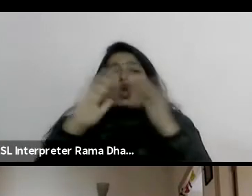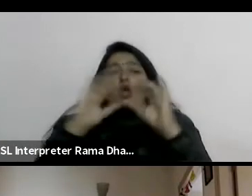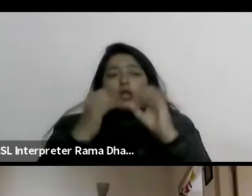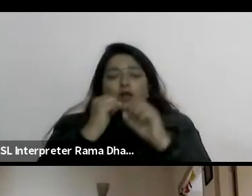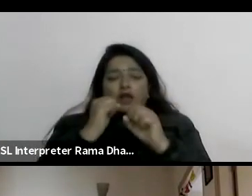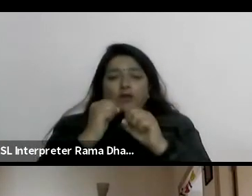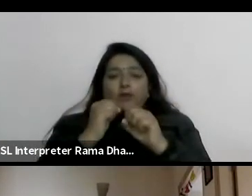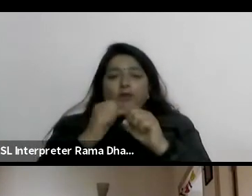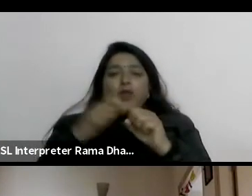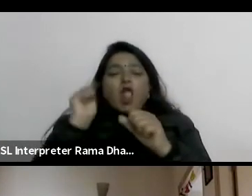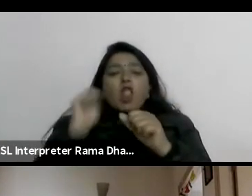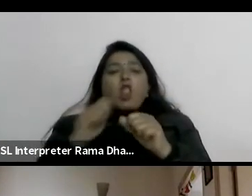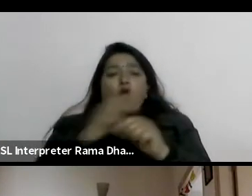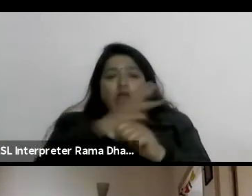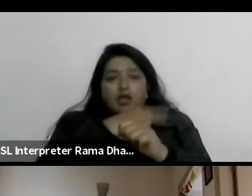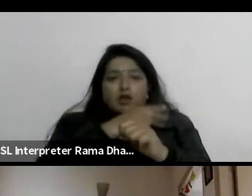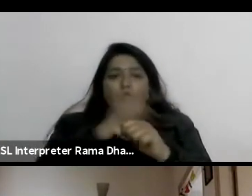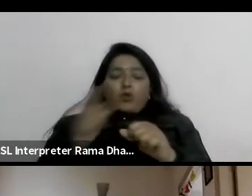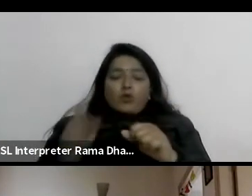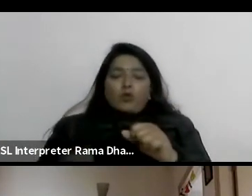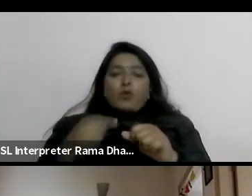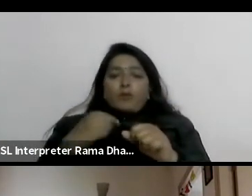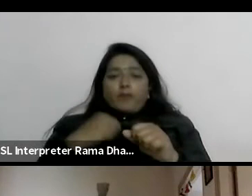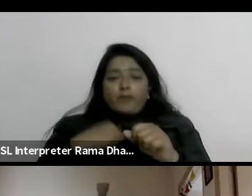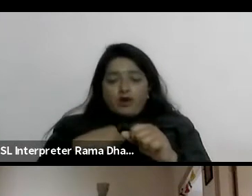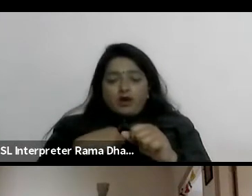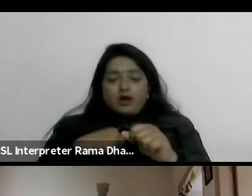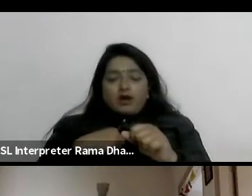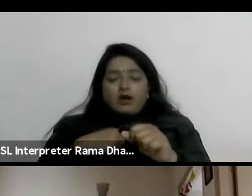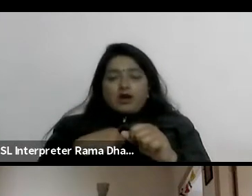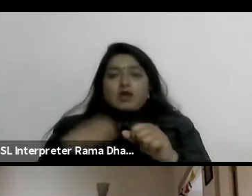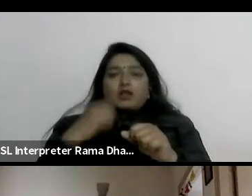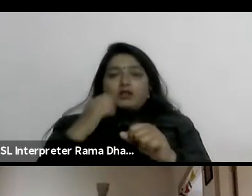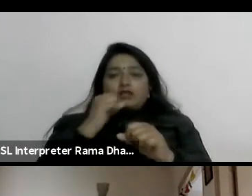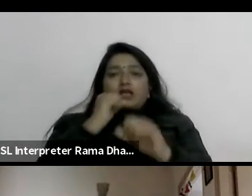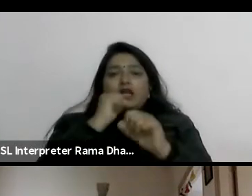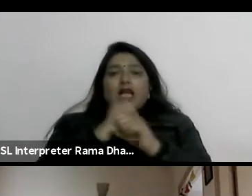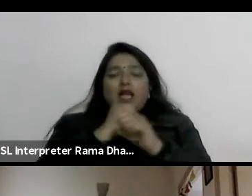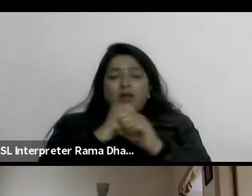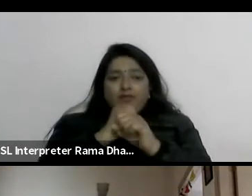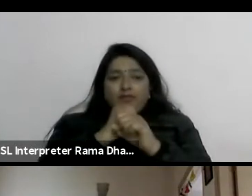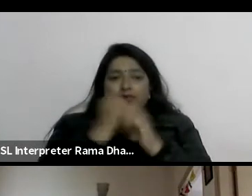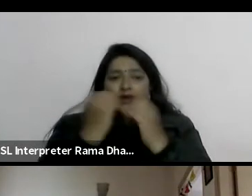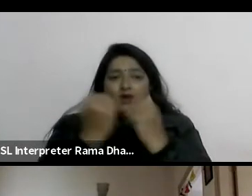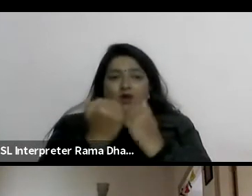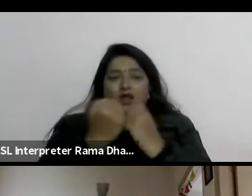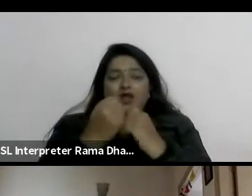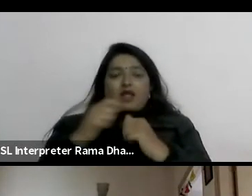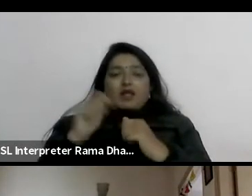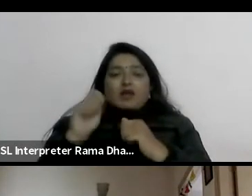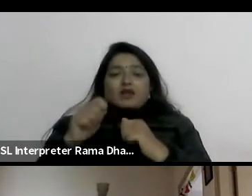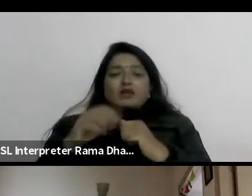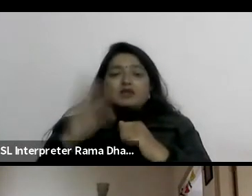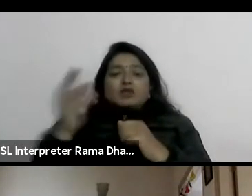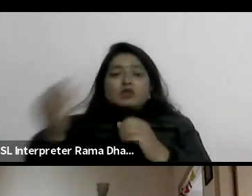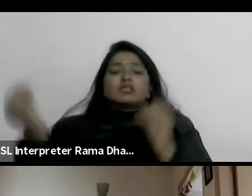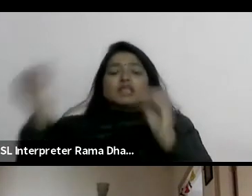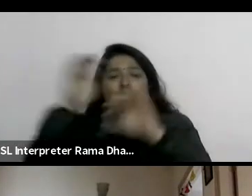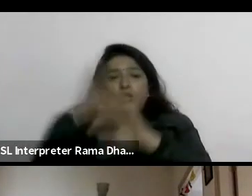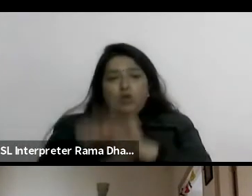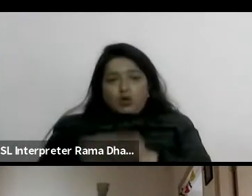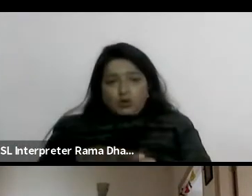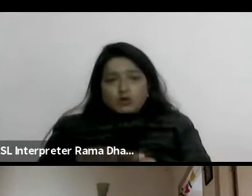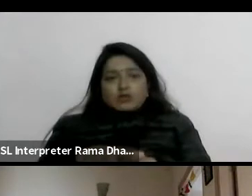I'd like to see an expansive view of labor rights being taken. And, you know, the inclusion of